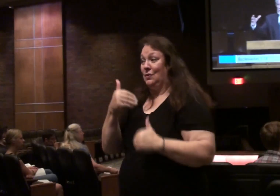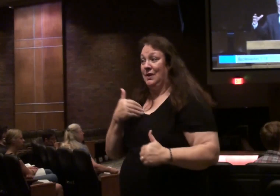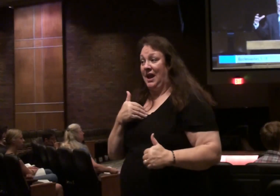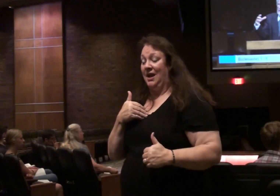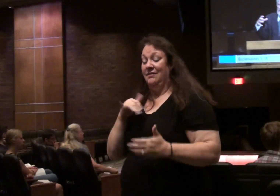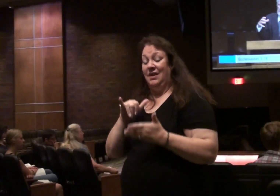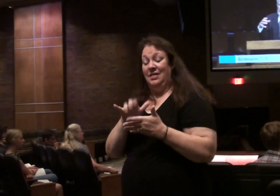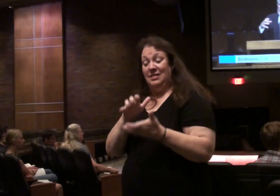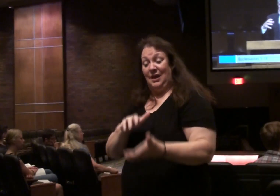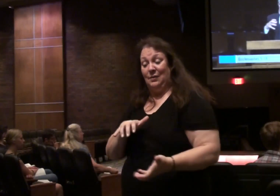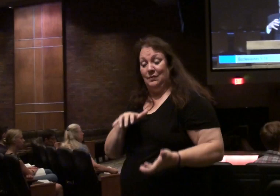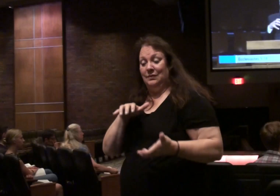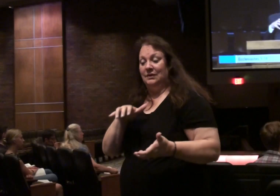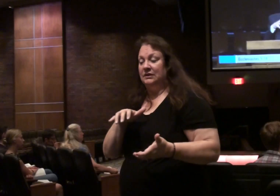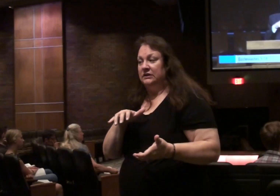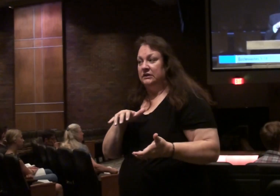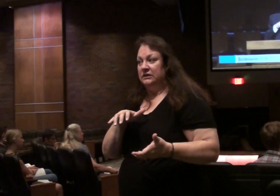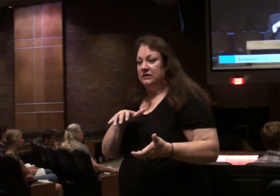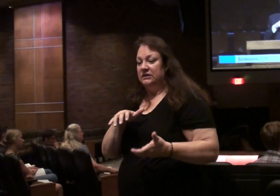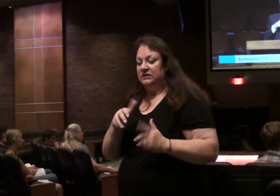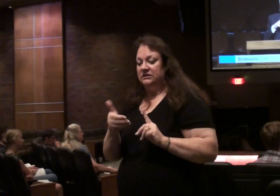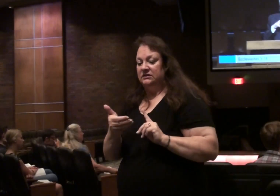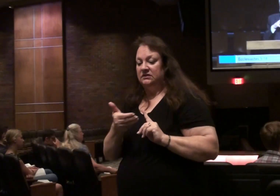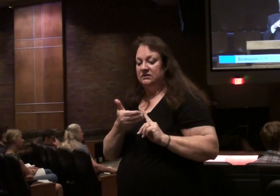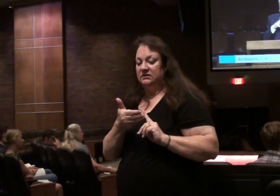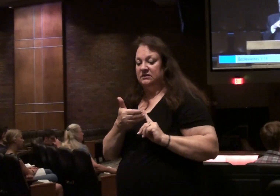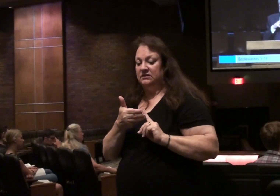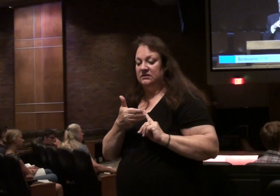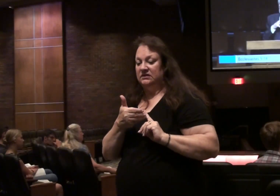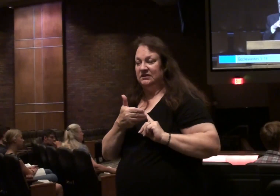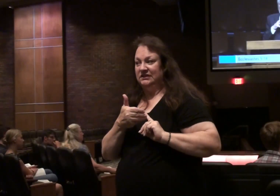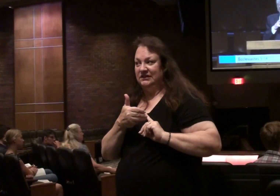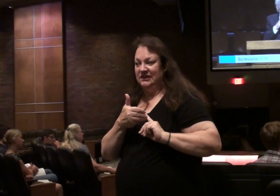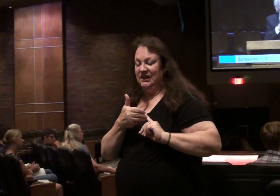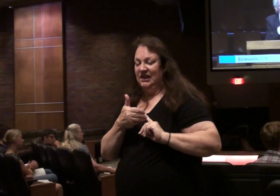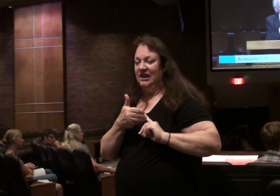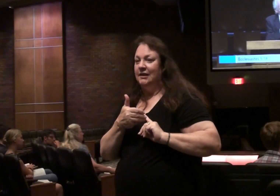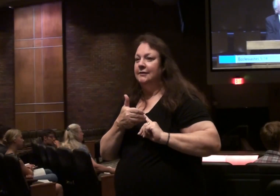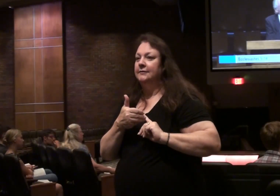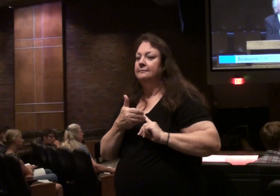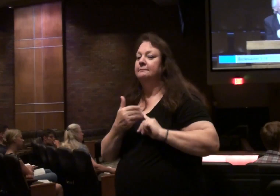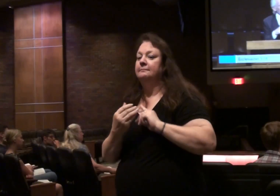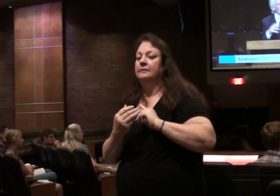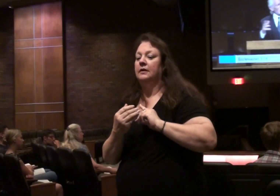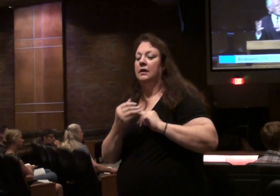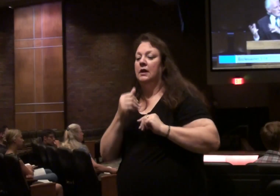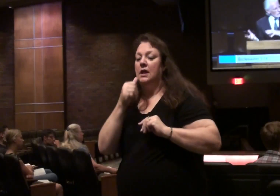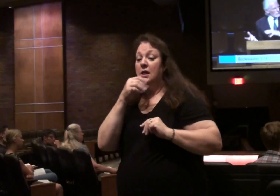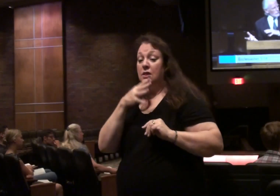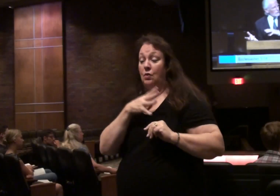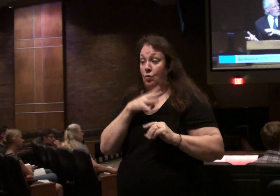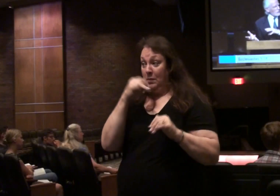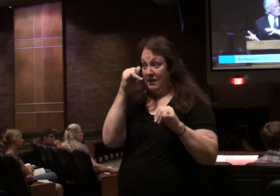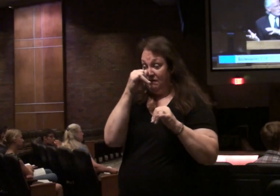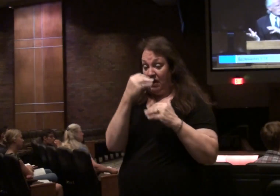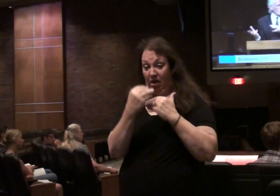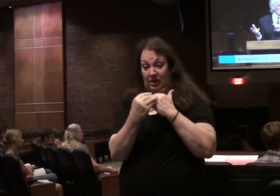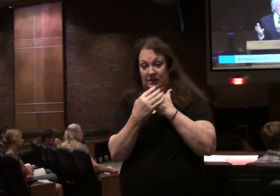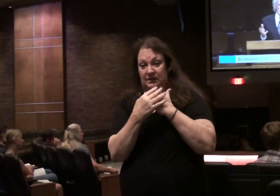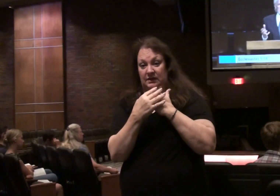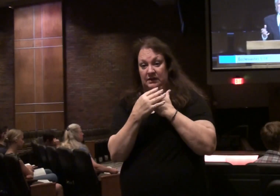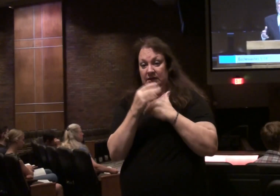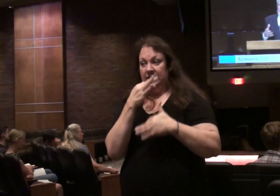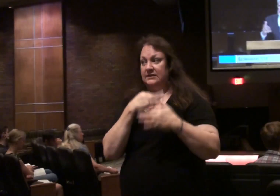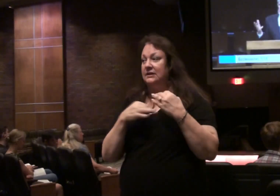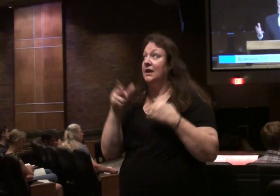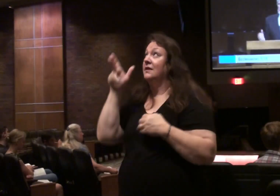That prosperity begins to eat away at us. And we take more advice from a woman of folly than we do of woman